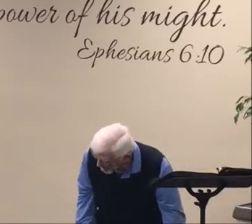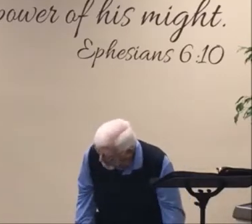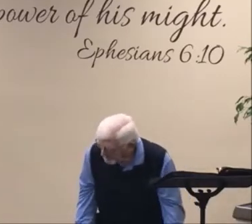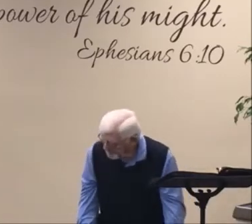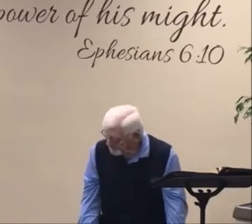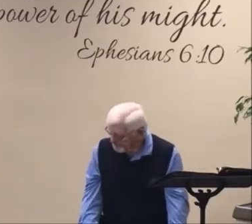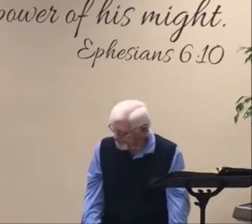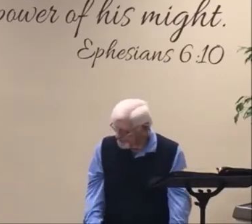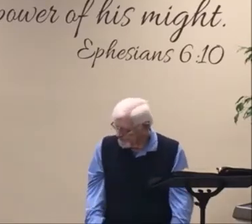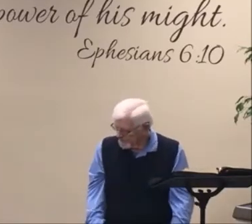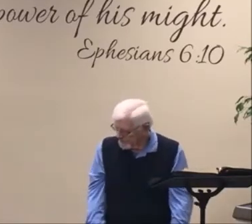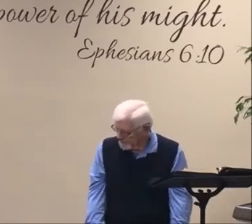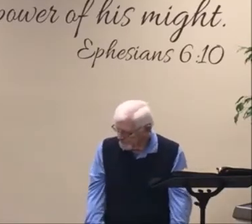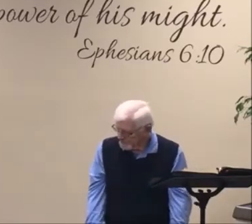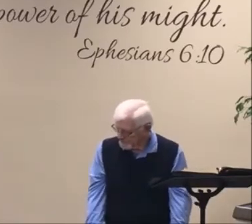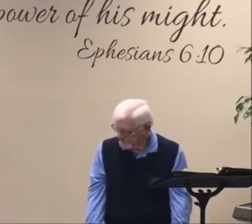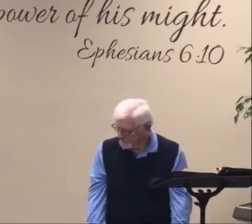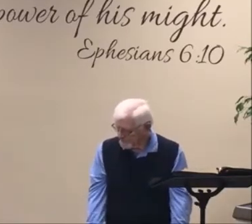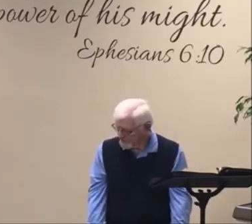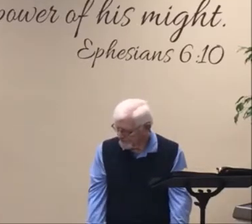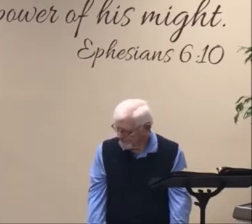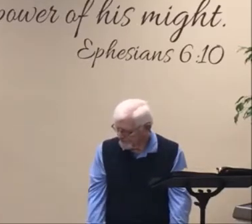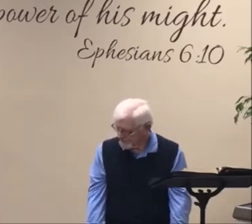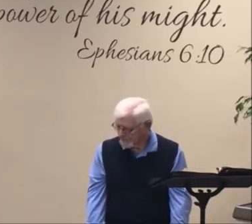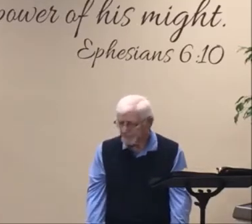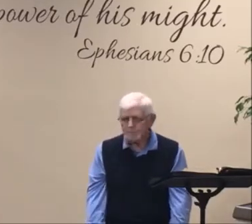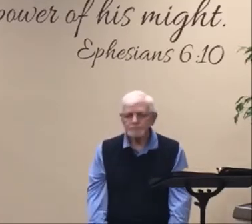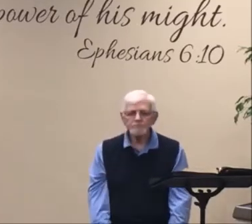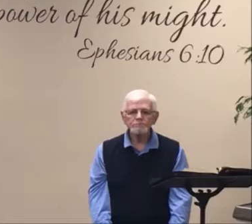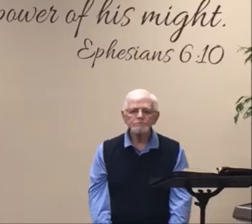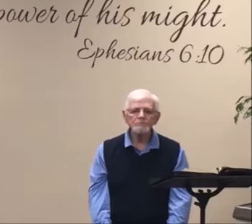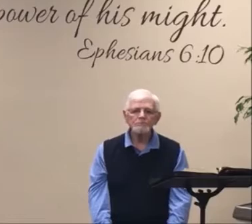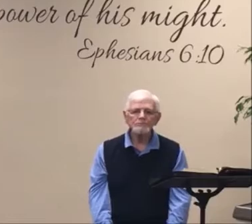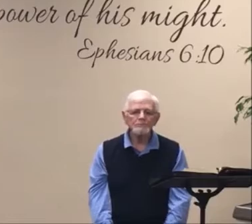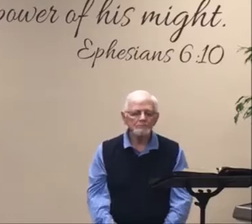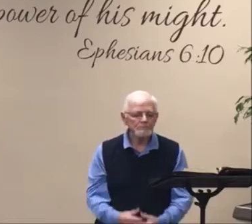Bible Baptist Billings, and you can look them up there.